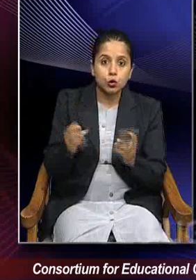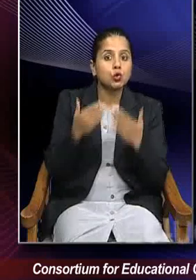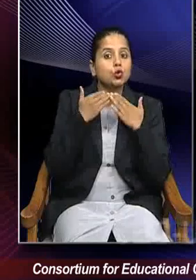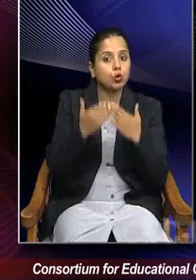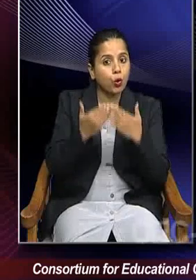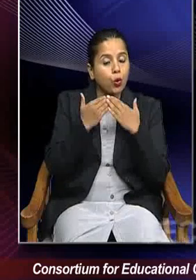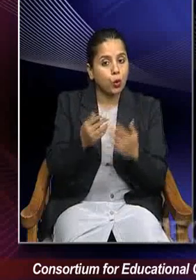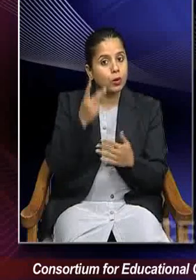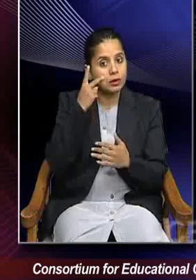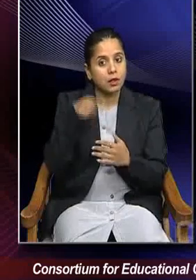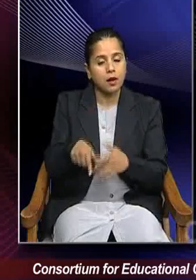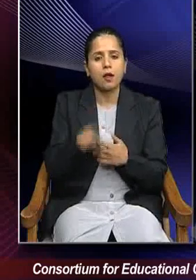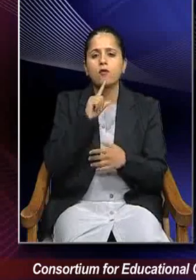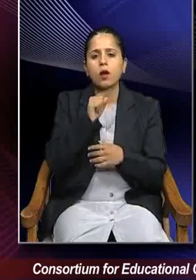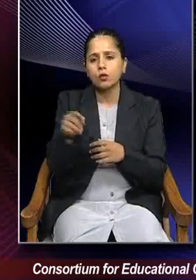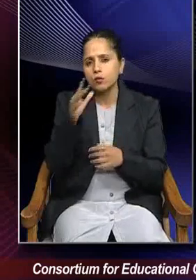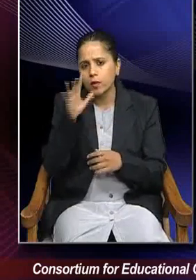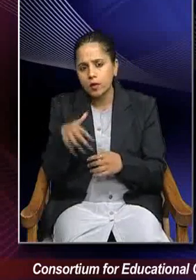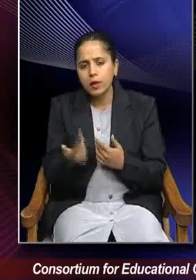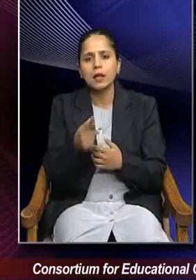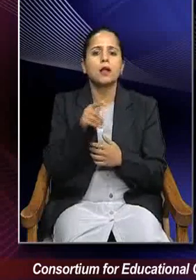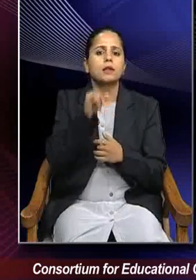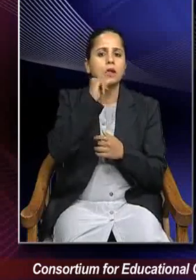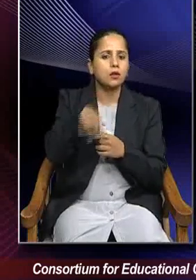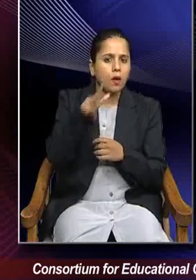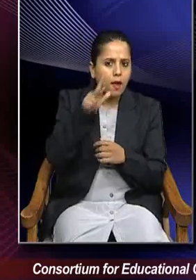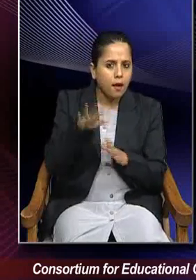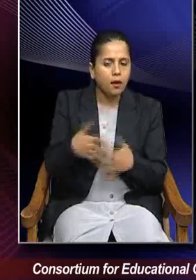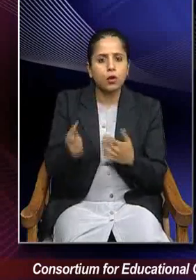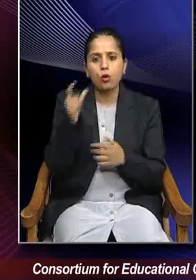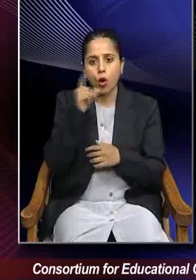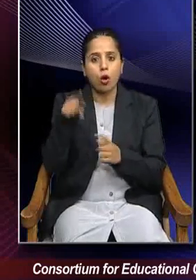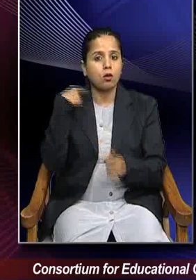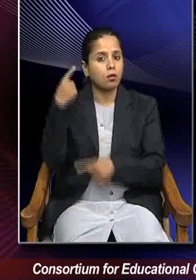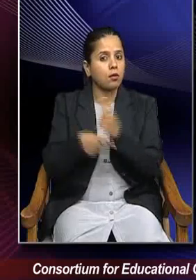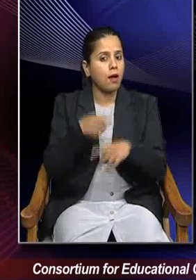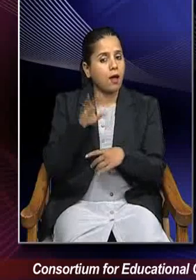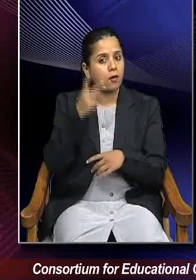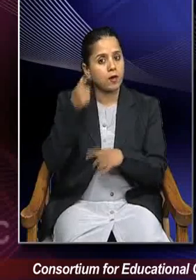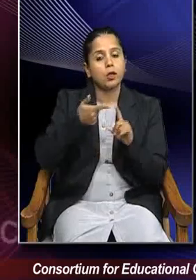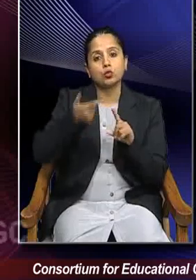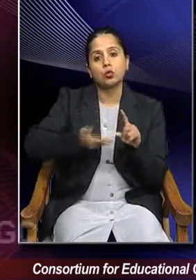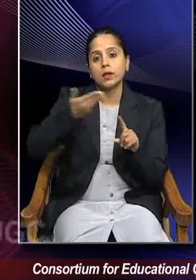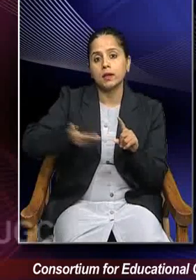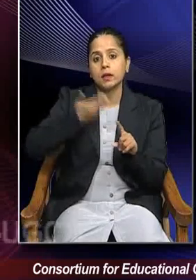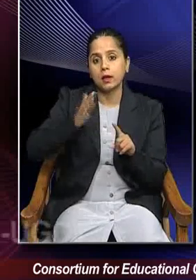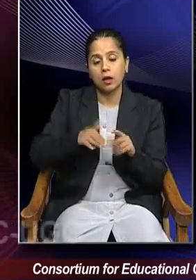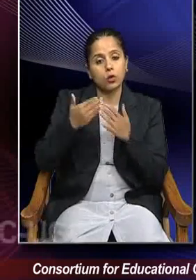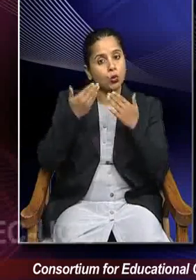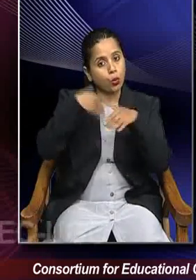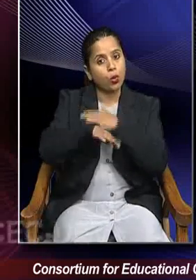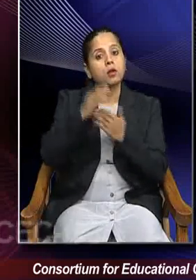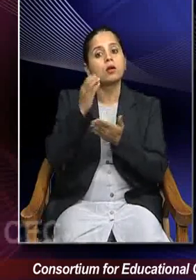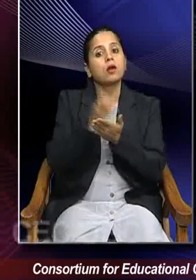days, primary schooling, secondary schooling, college, etc., there is a regular component of training within the school